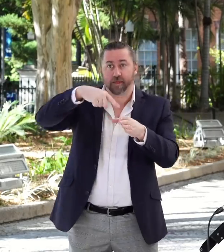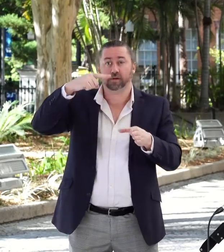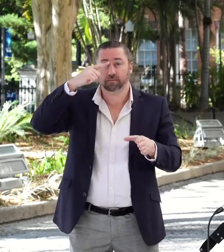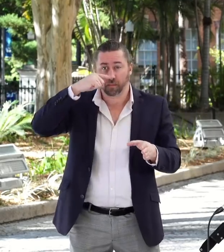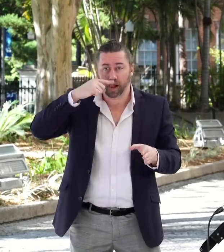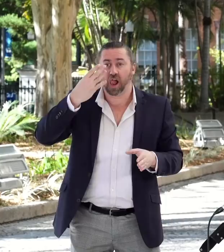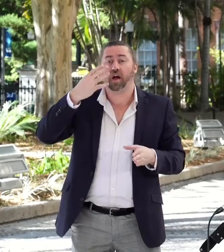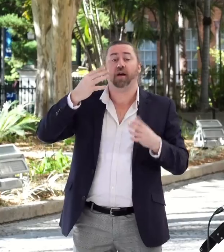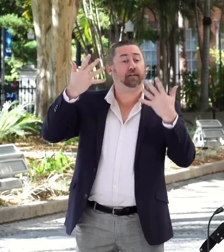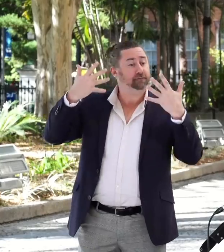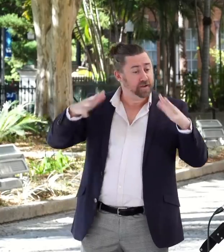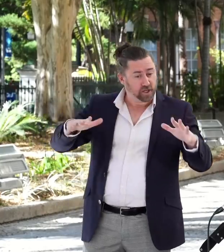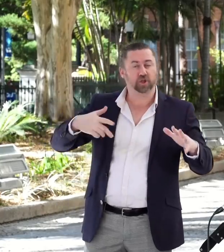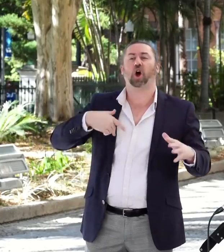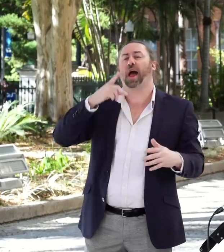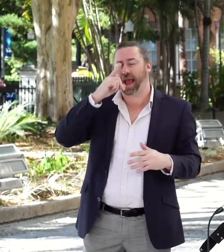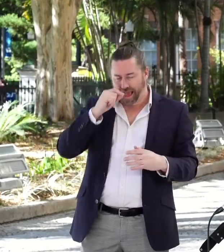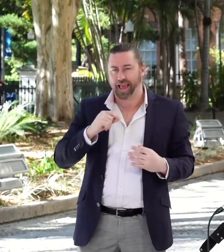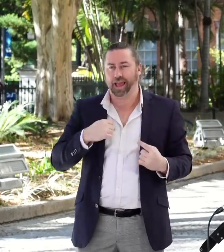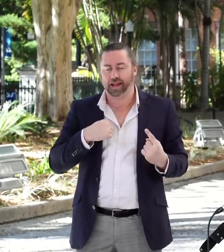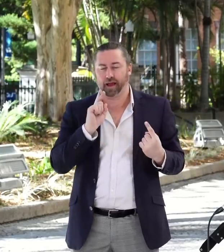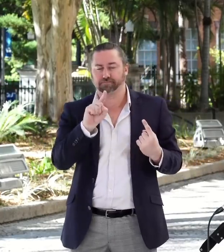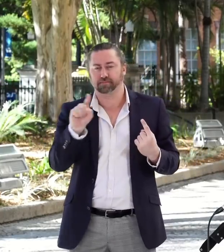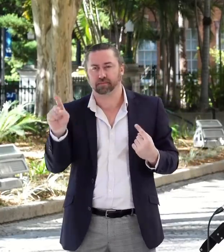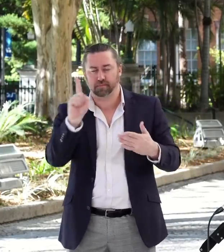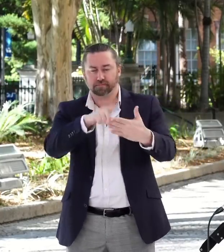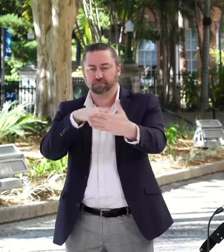been exposed. Could you just remind everyone what the